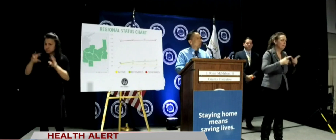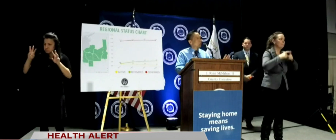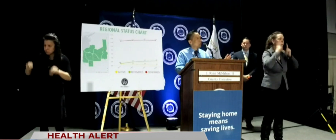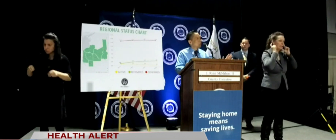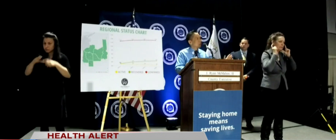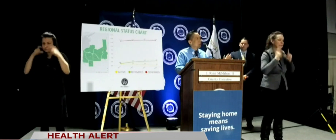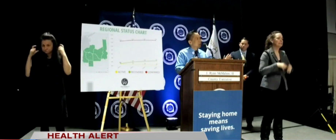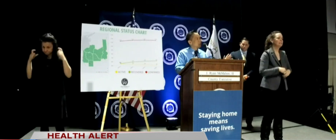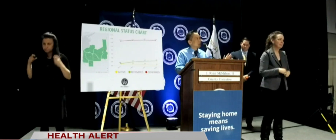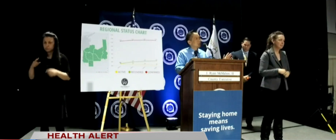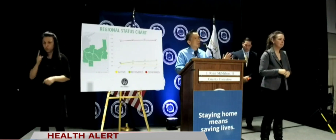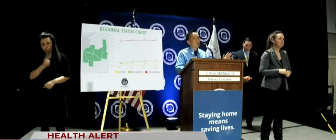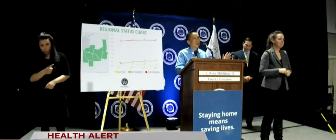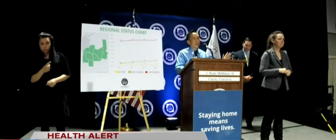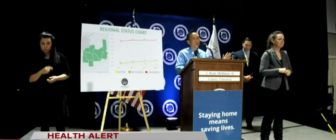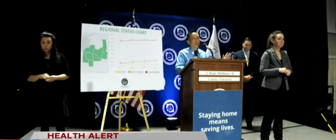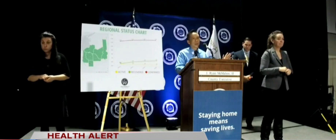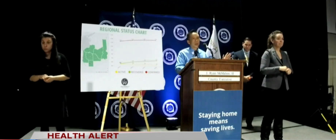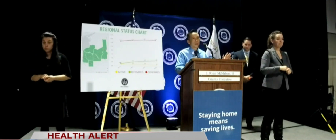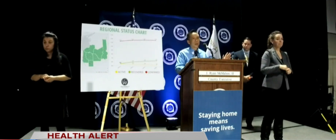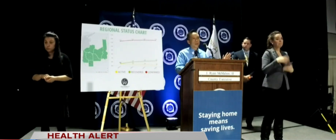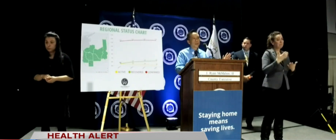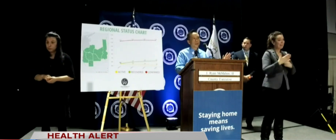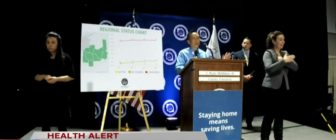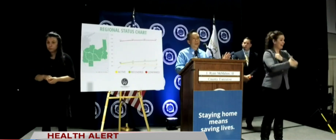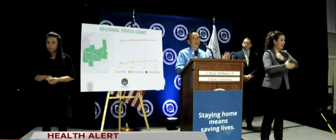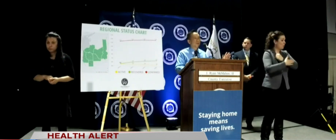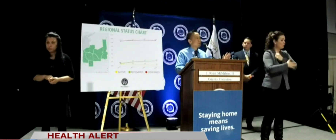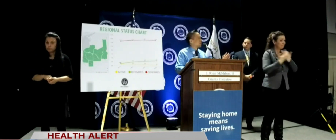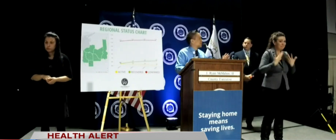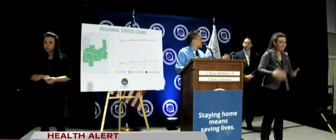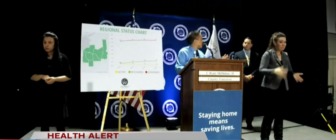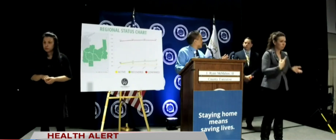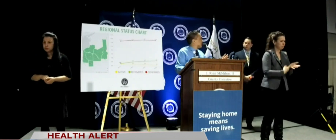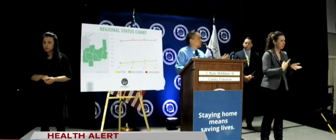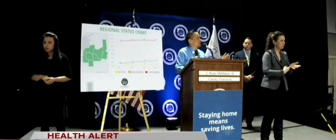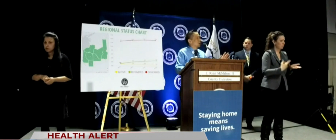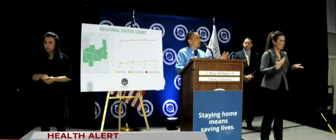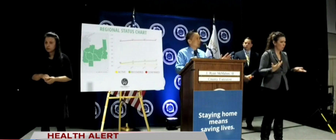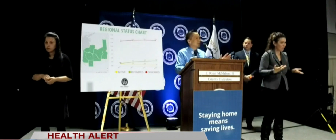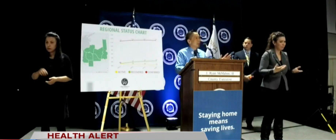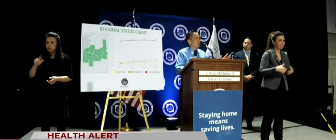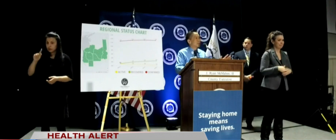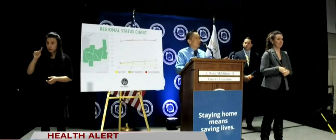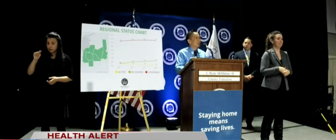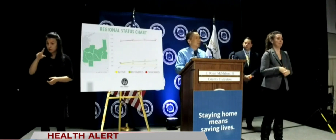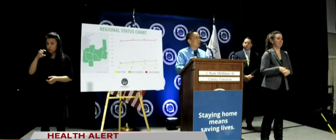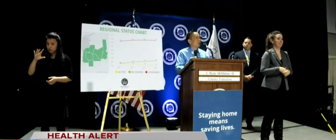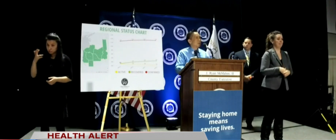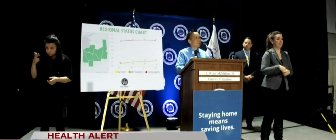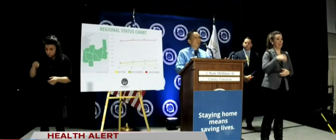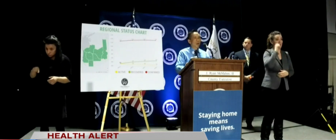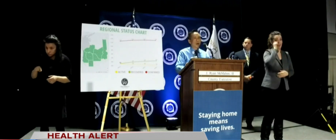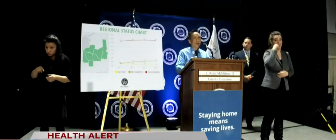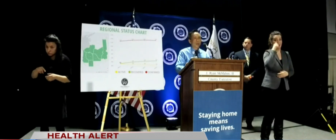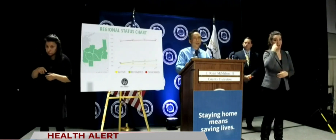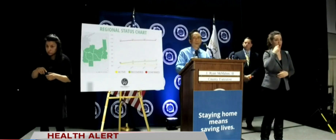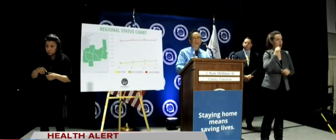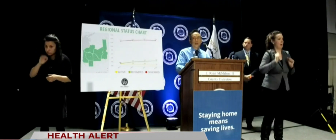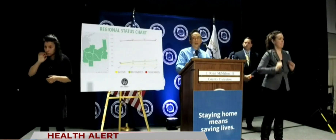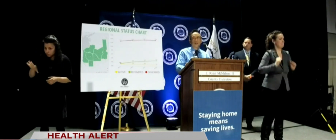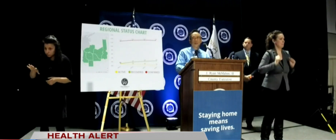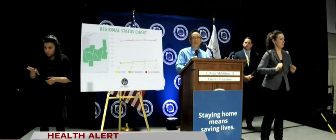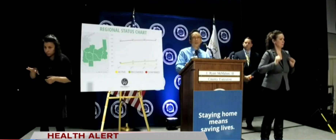One thing that the county executive did ask me to talk about, which I failed to do so, was our testing capacity. So we are